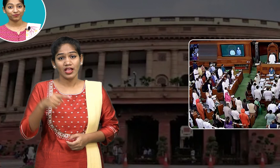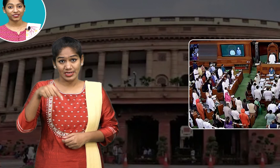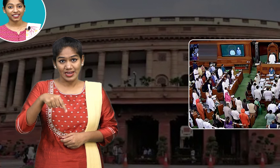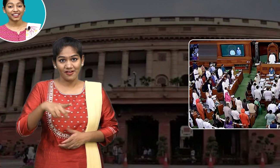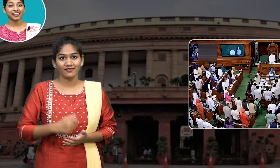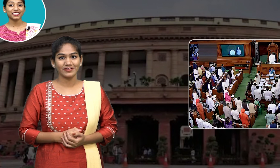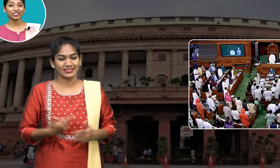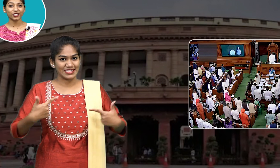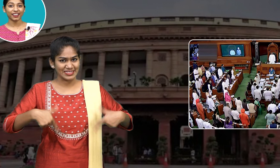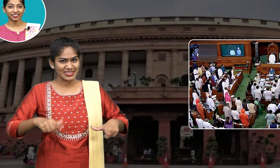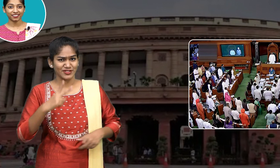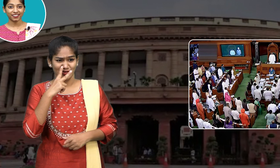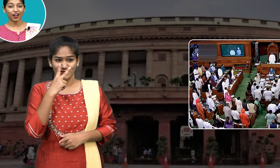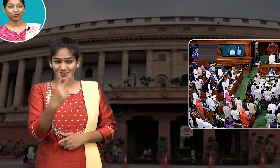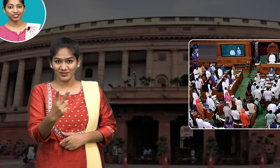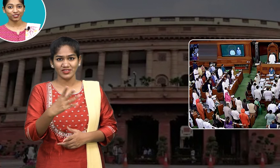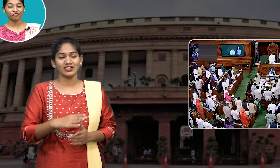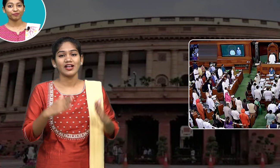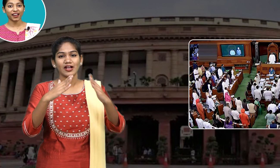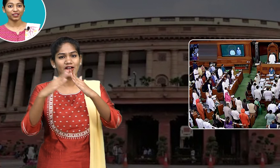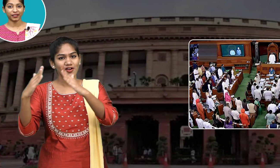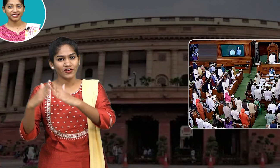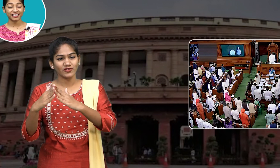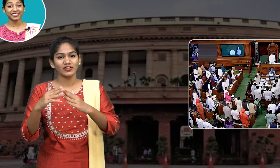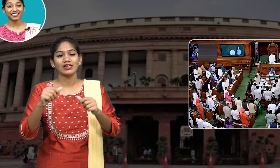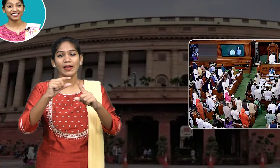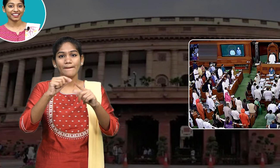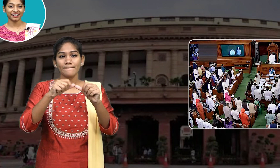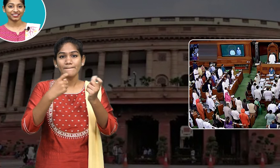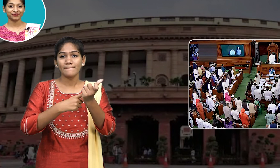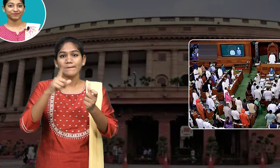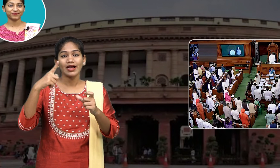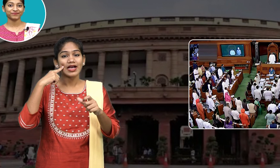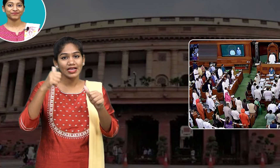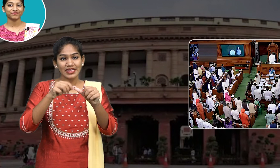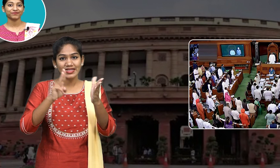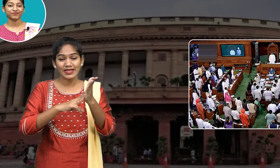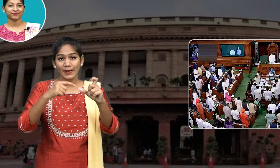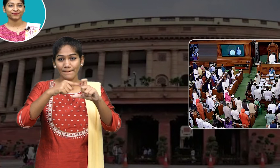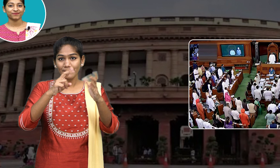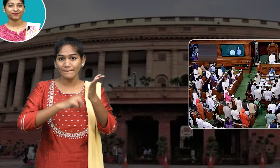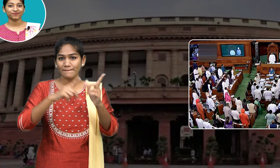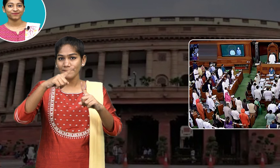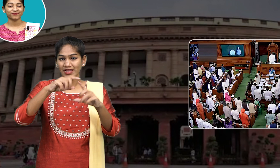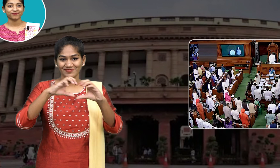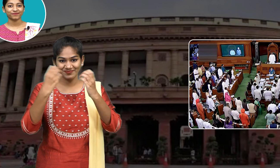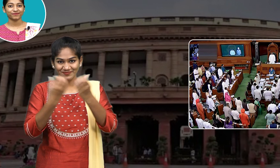Now, let us look at the Houses of Parliament in detail.